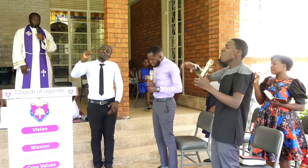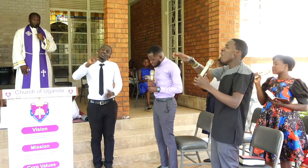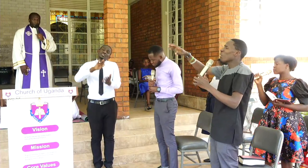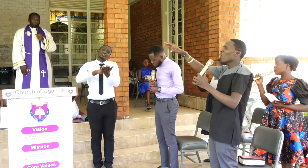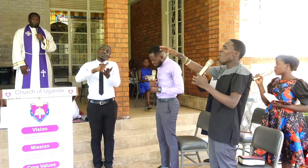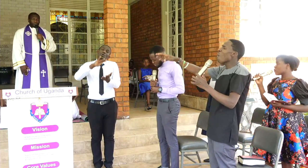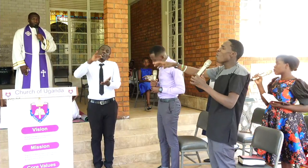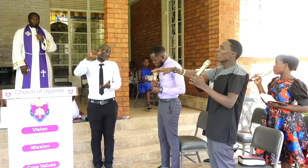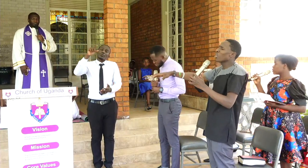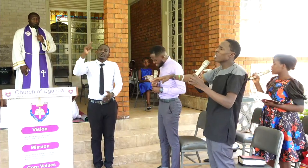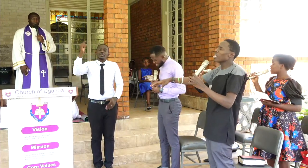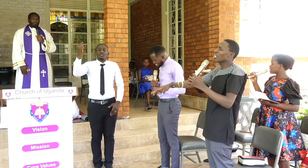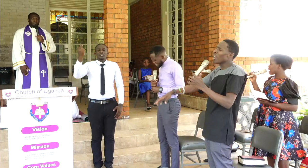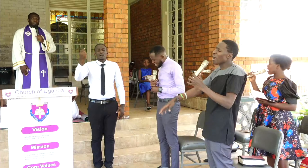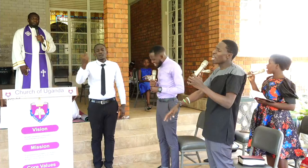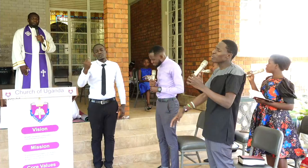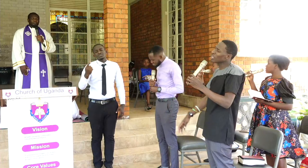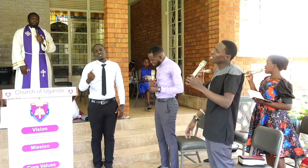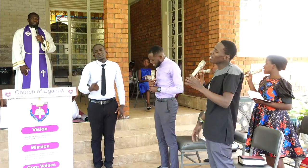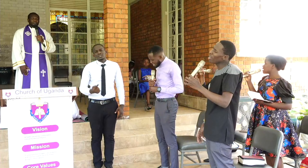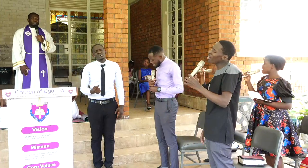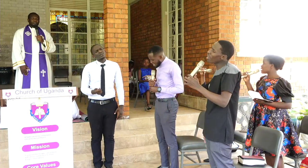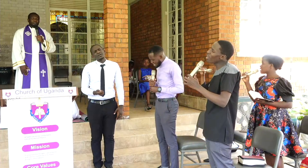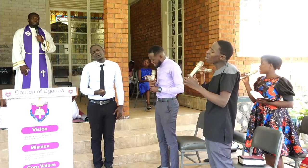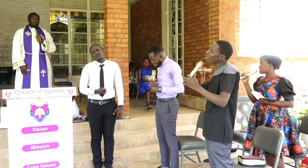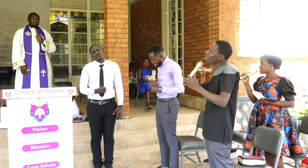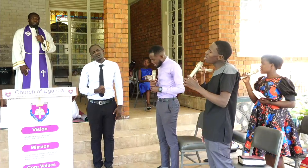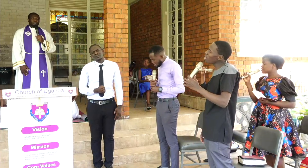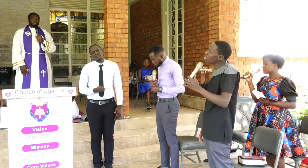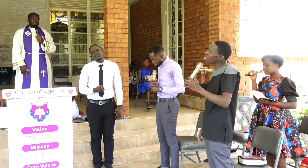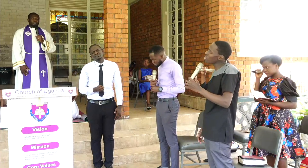high, His glory comes